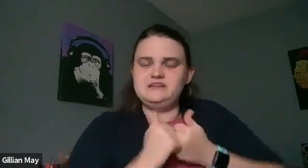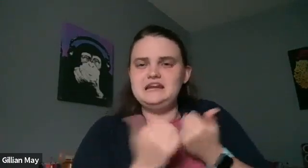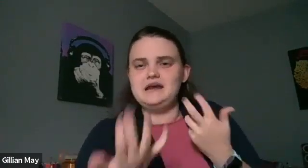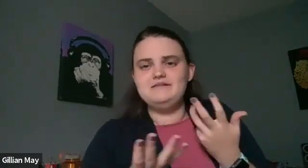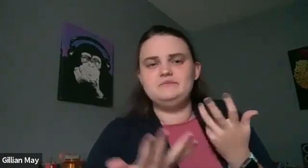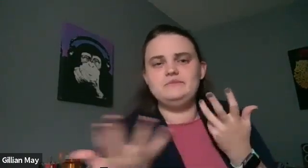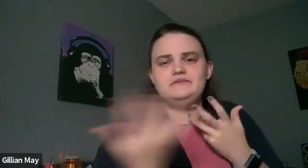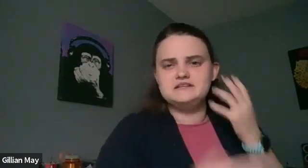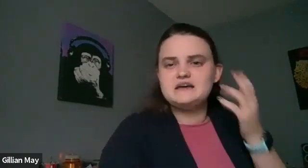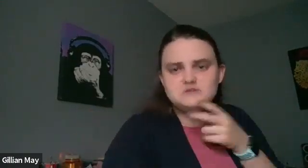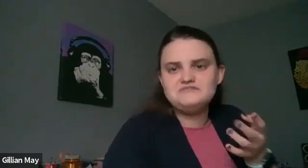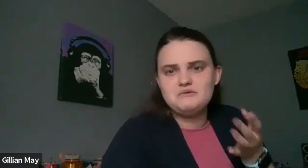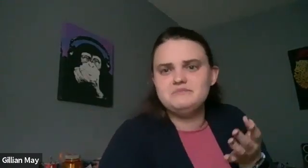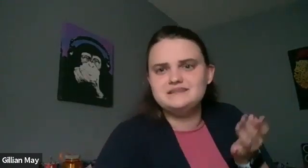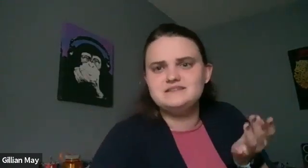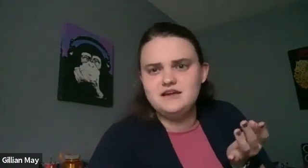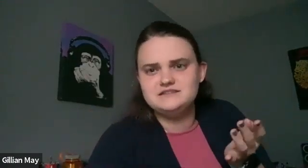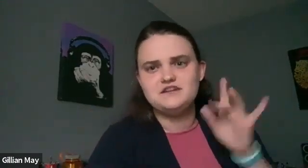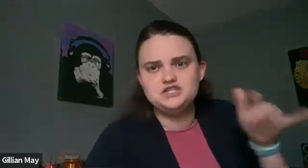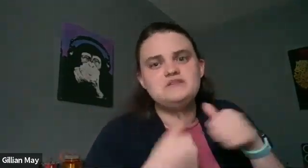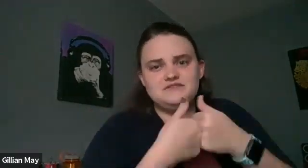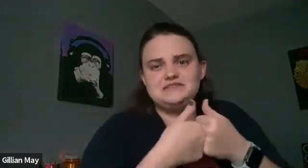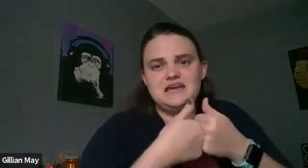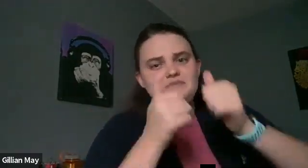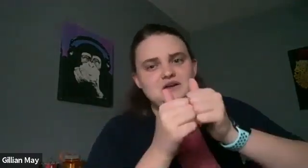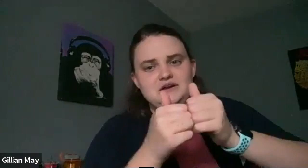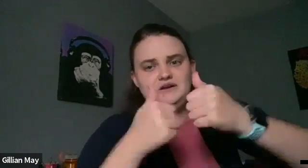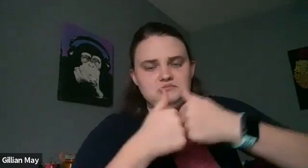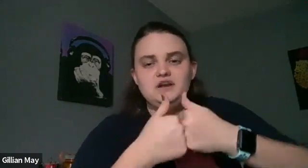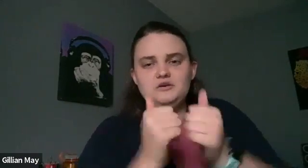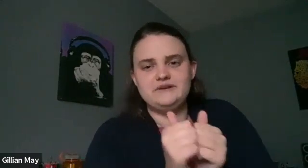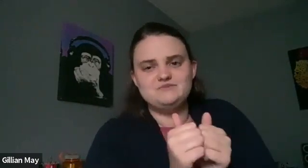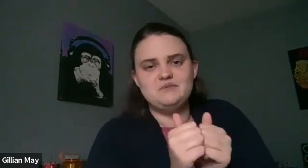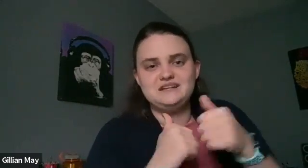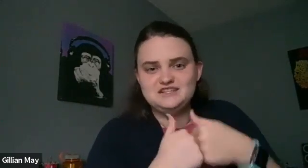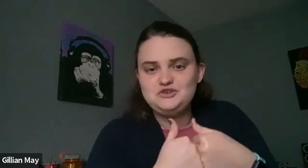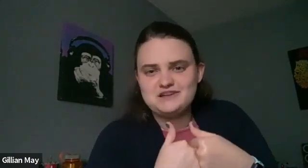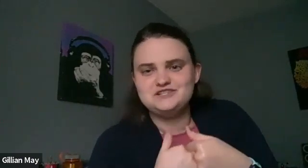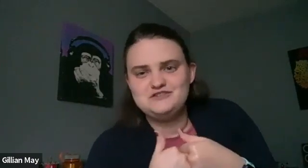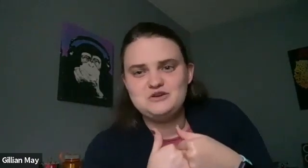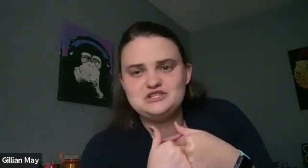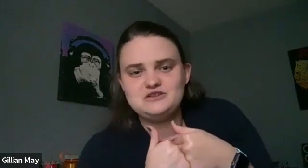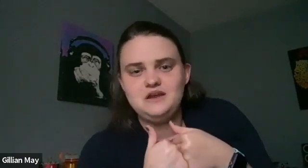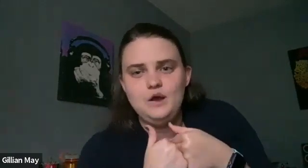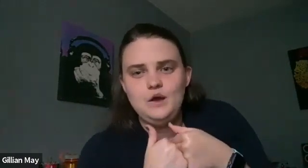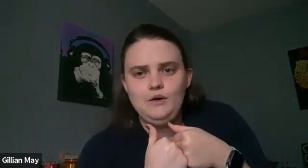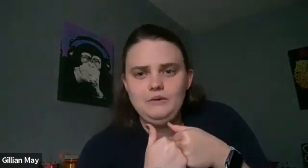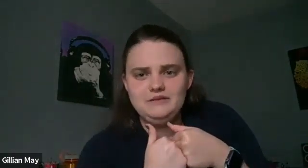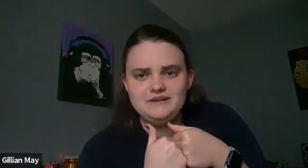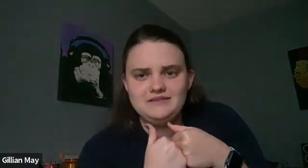then because I would think that would make sense that they should be like the same knuckle placement. But until you actually do the motions, you're like, oh, wait a minute.